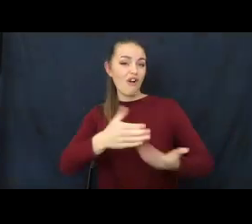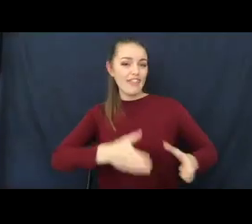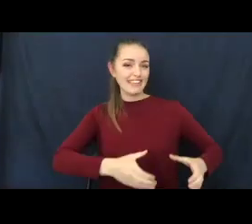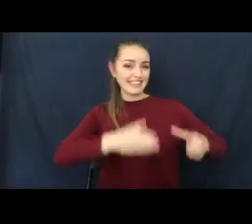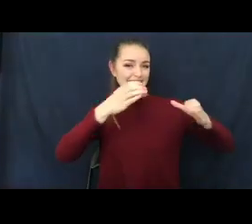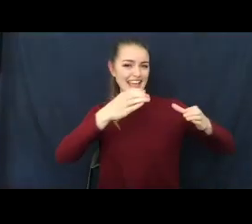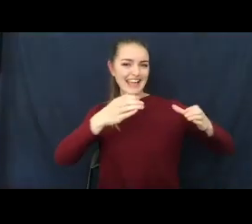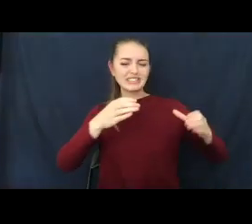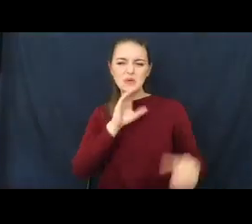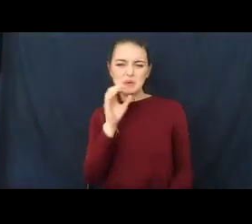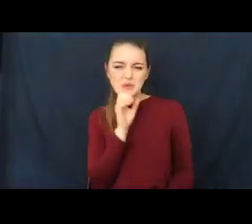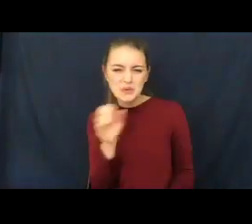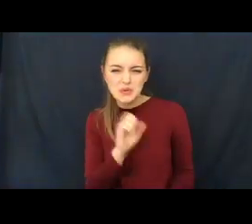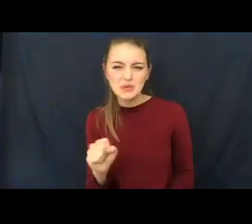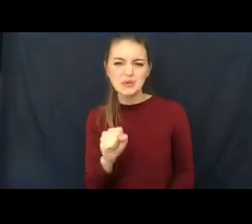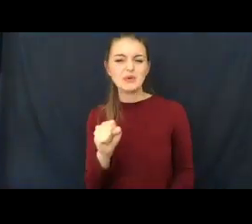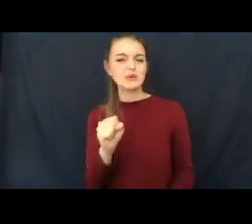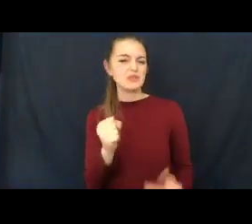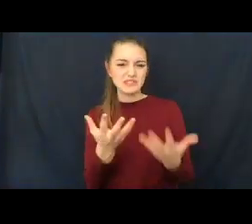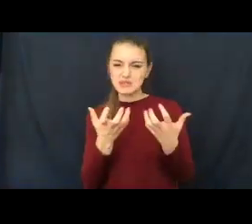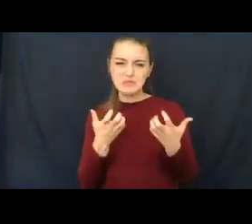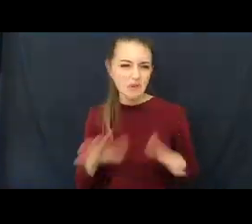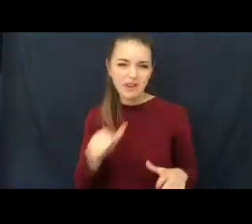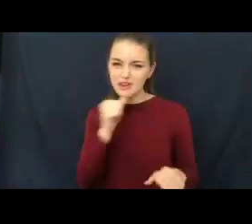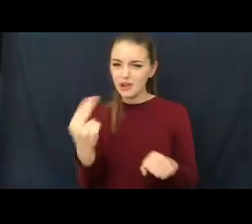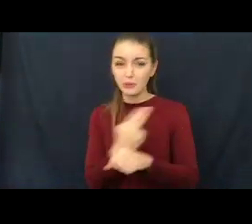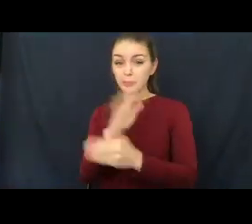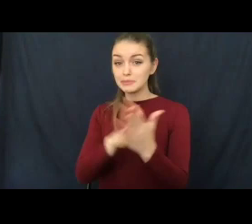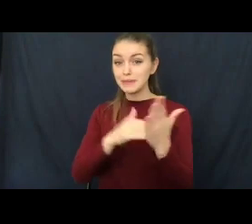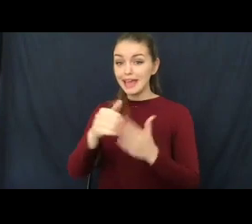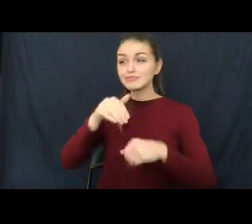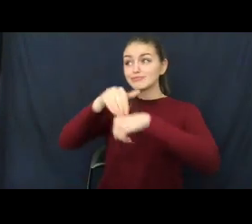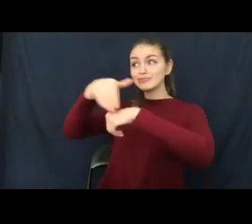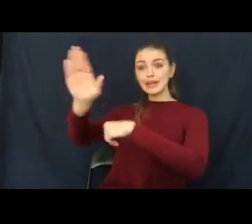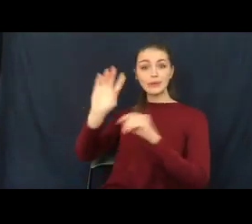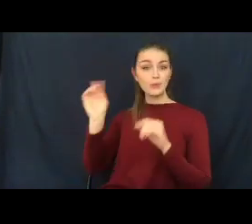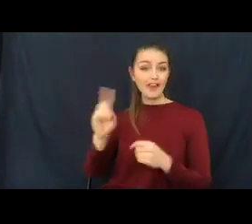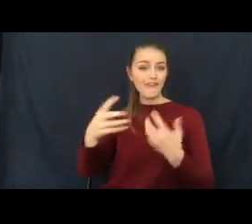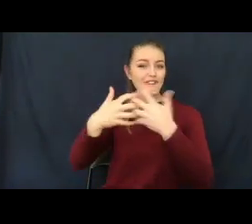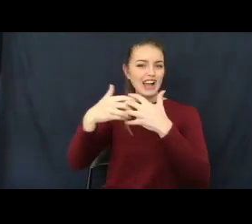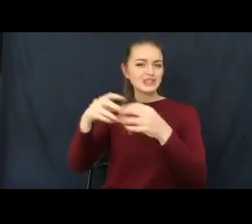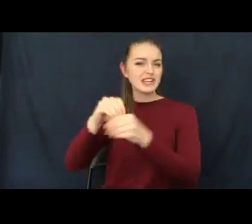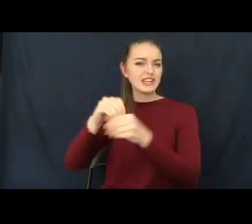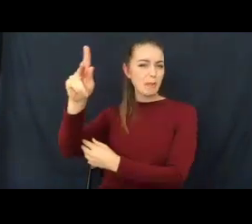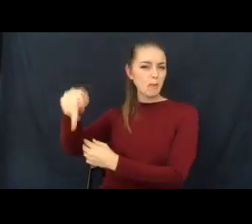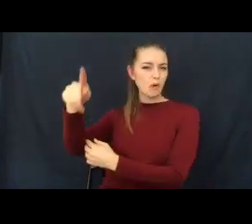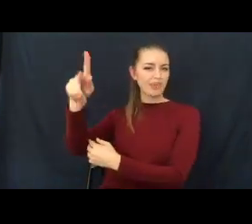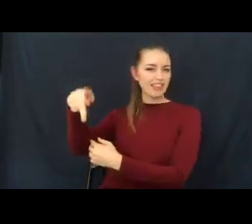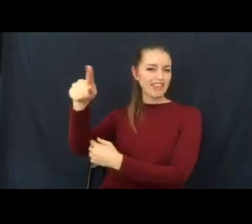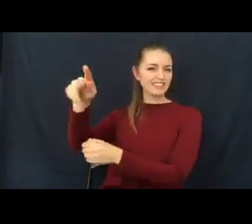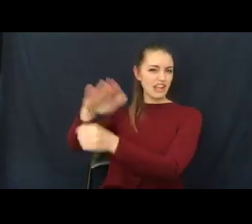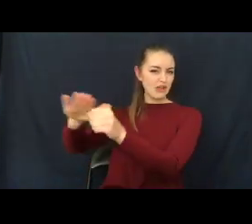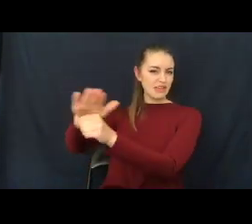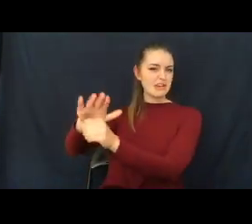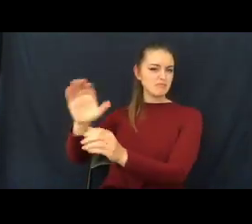of old, unused, unwanted paint to a factory in the Portland area, and it